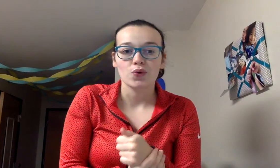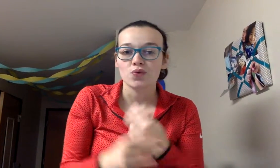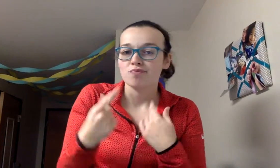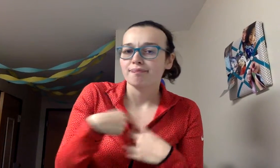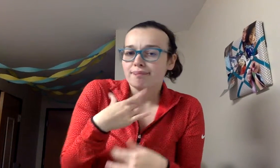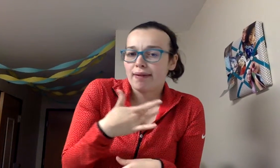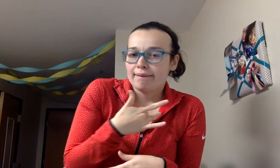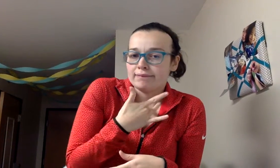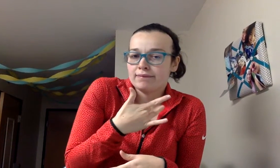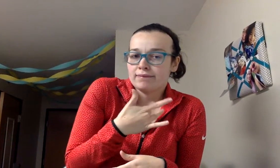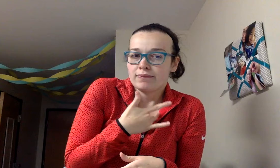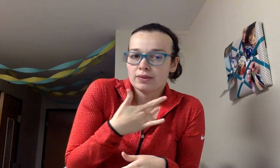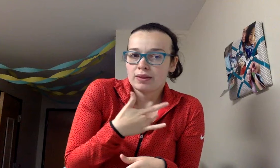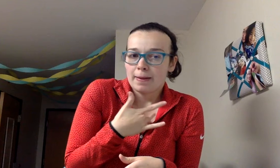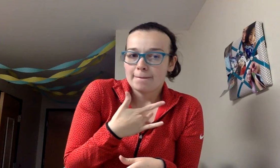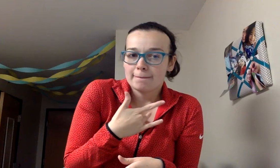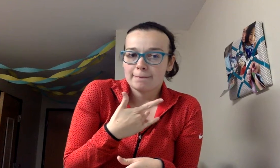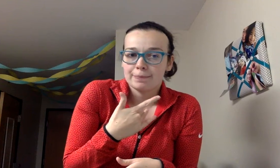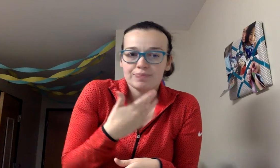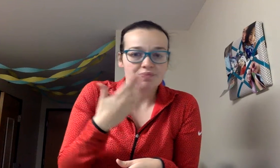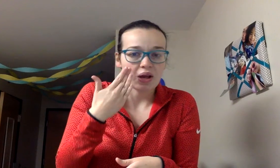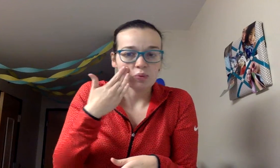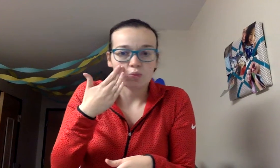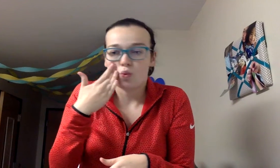made an 8-year-old boy not feel guilty just because he'd had the flu.